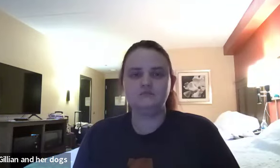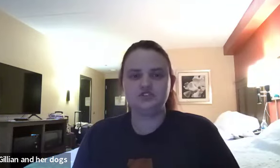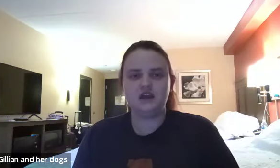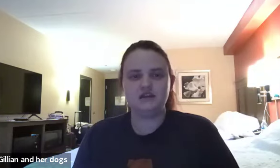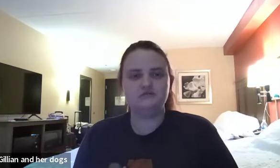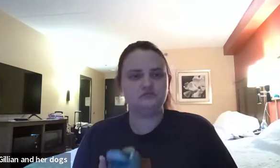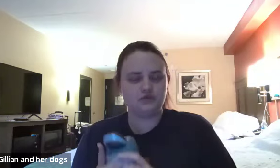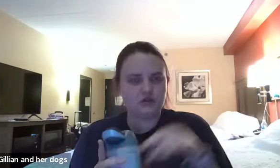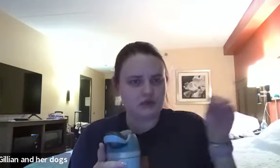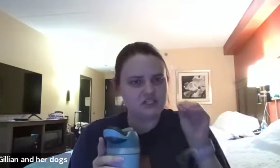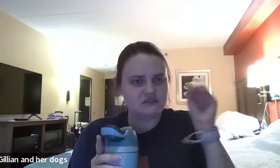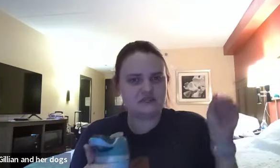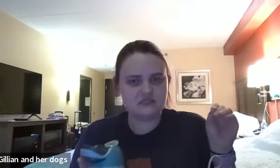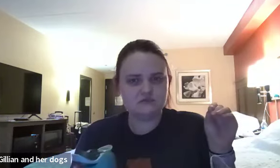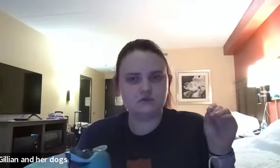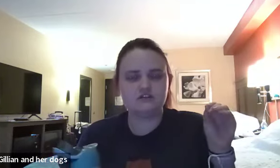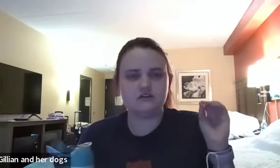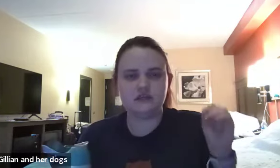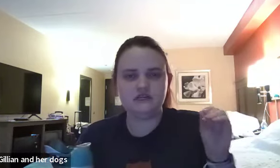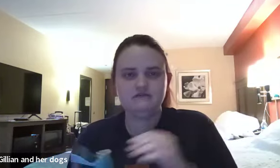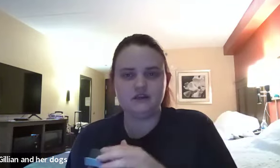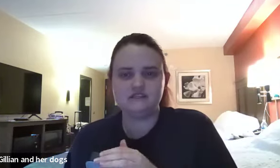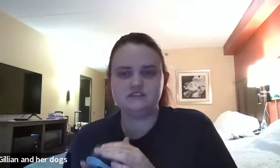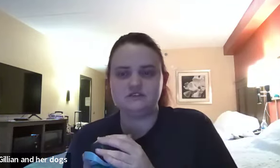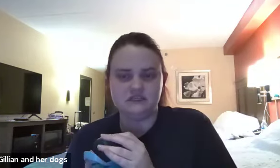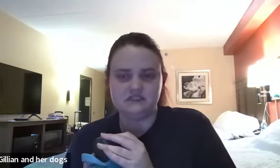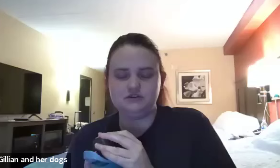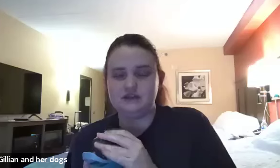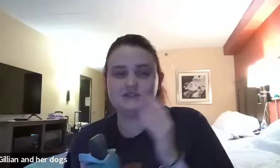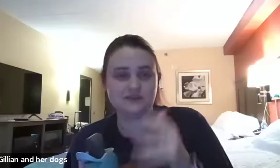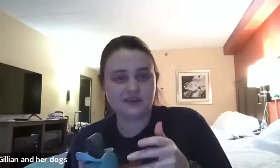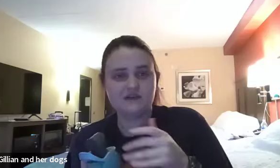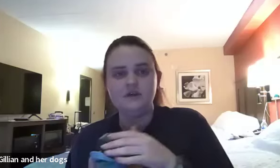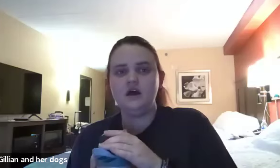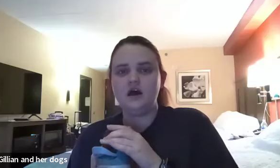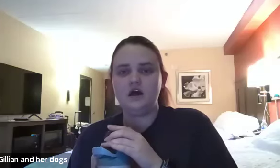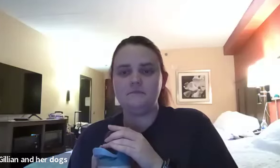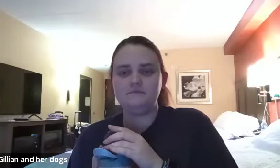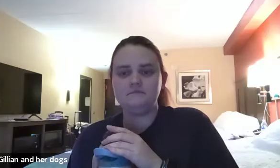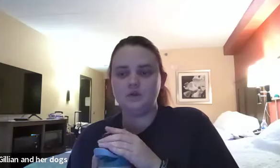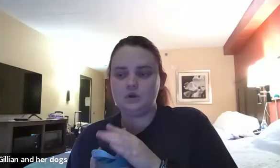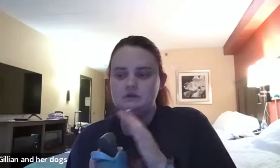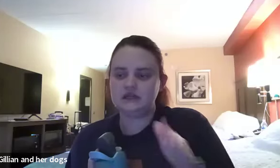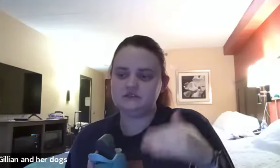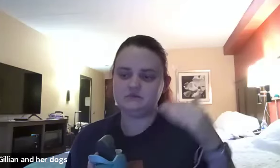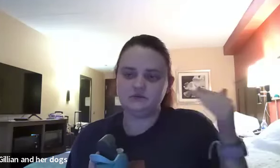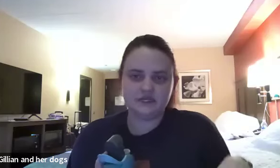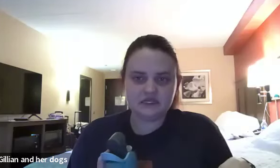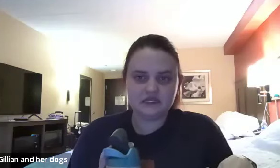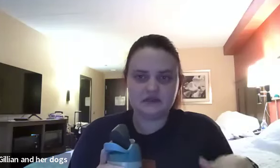just kind of rearranging the sentence. But are there any phrases or sentences you guys can think of, or would like to be repeated,